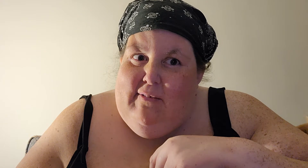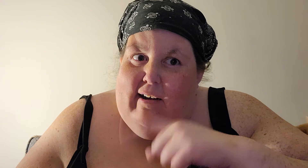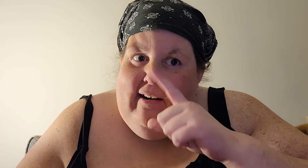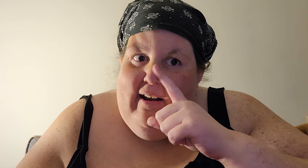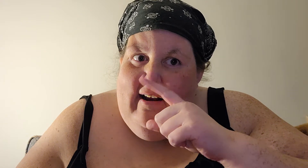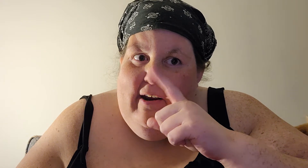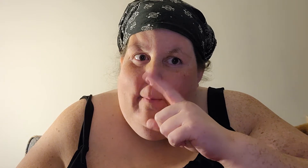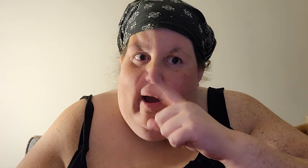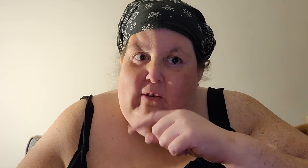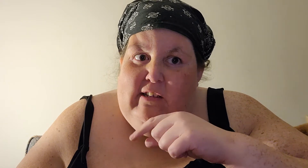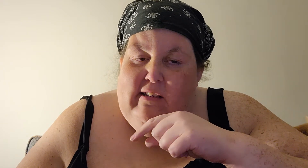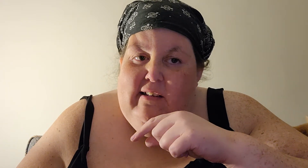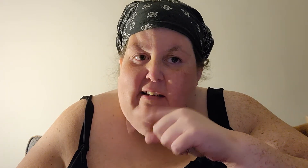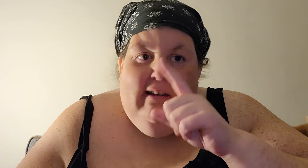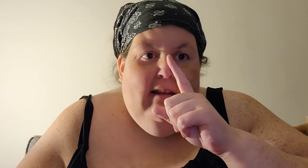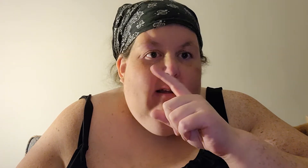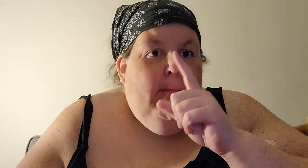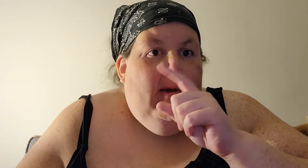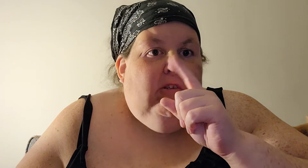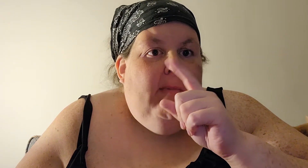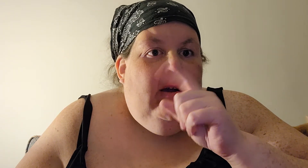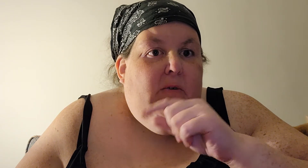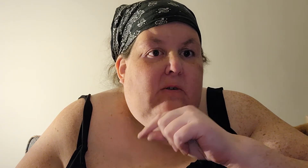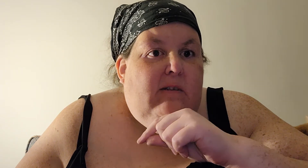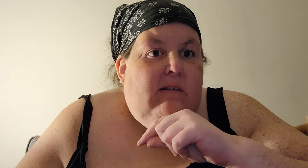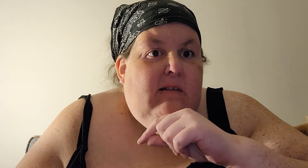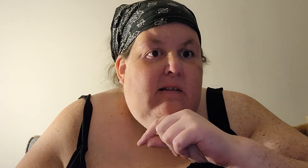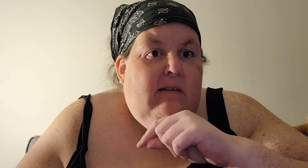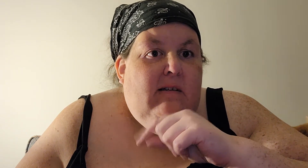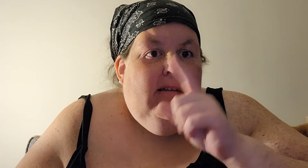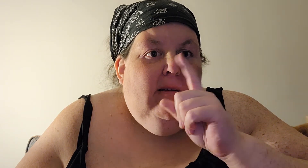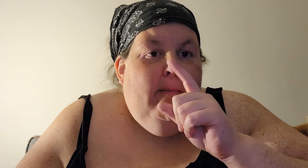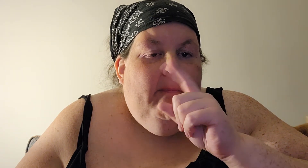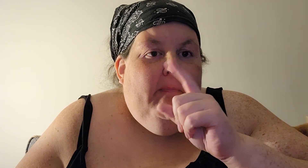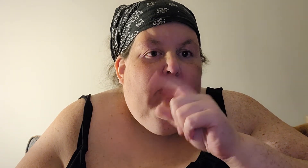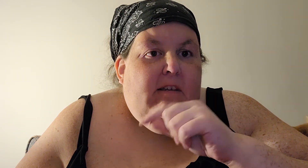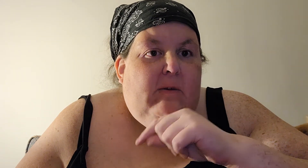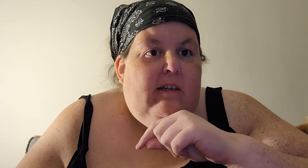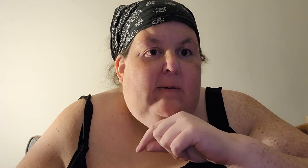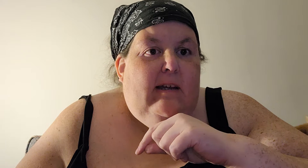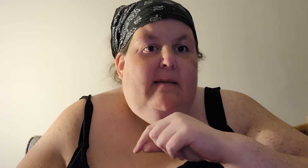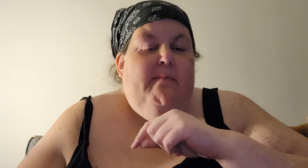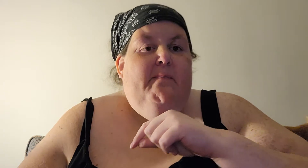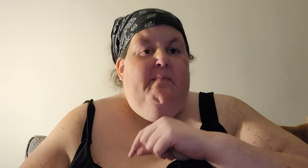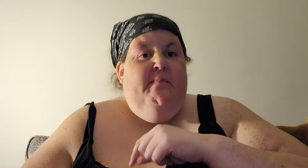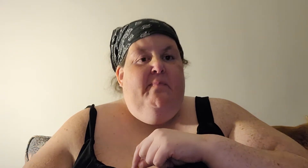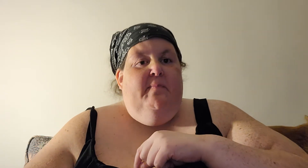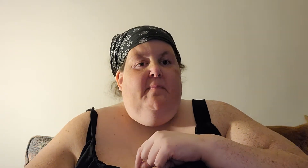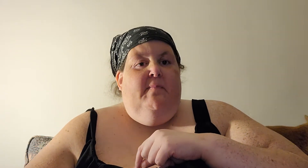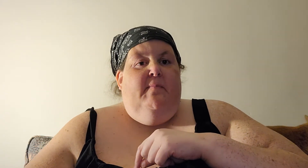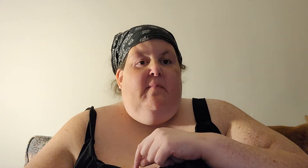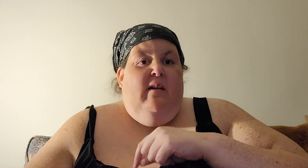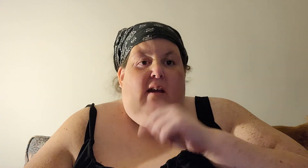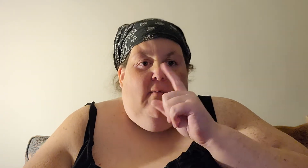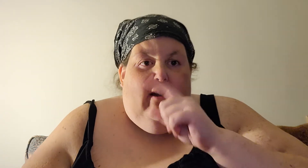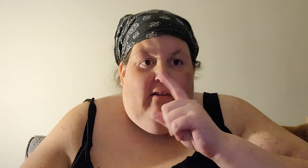right? A little mouse. Mouse, mouse. Squeak, squeak. And we all